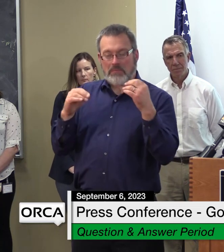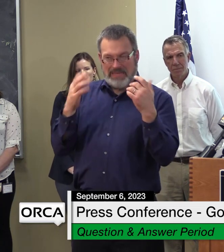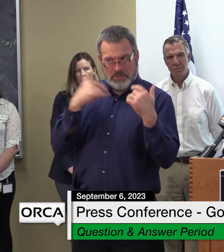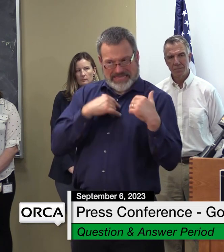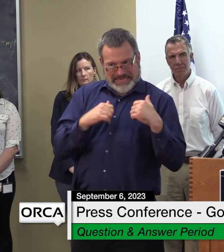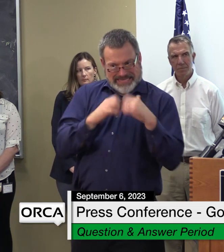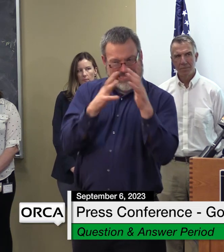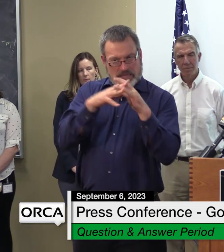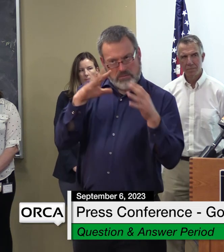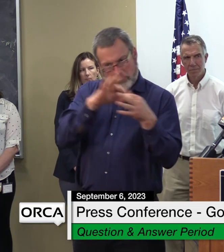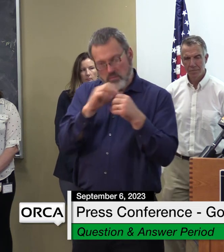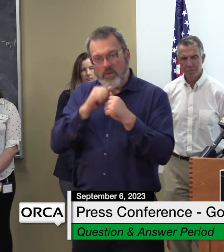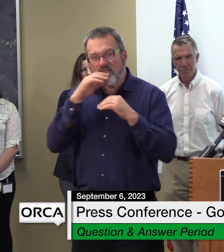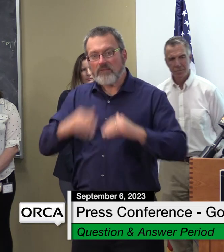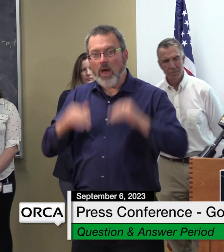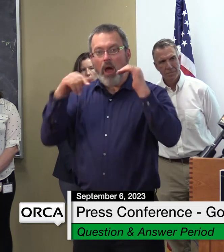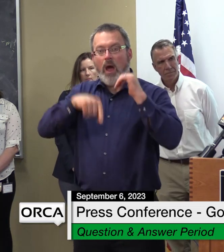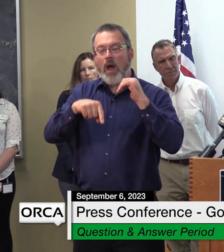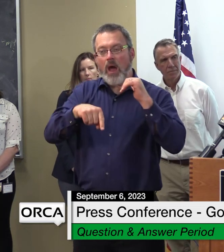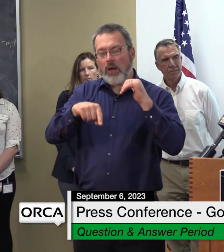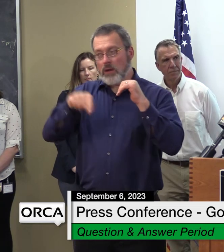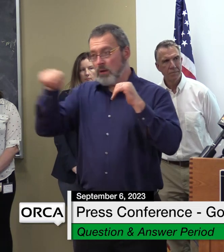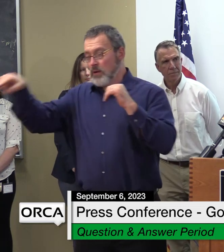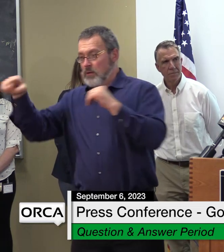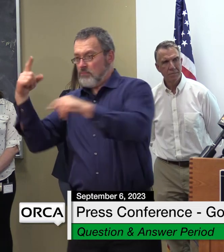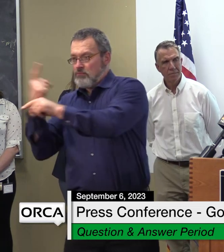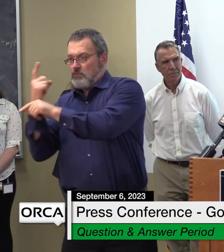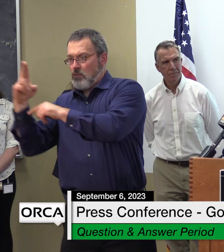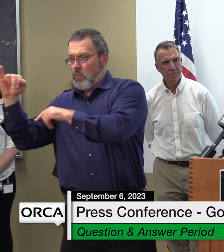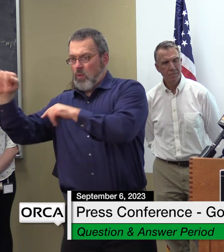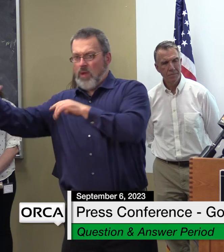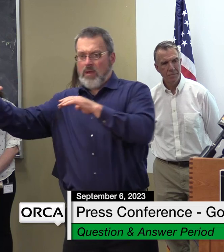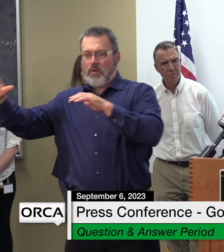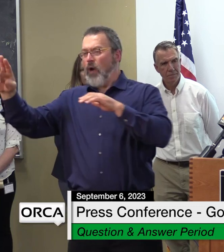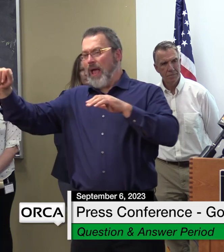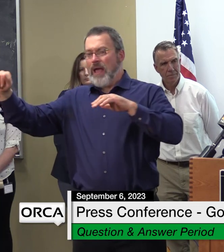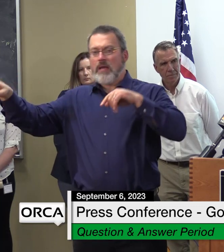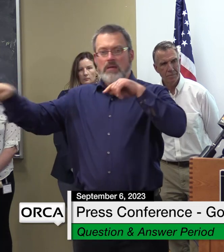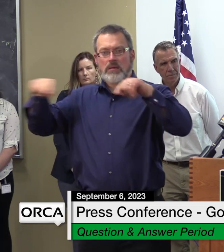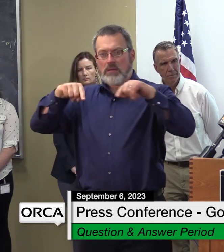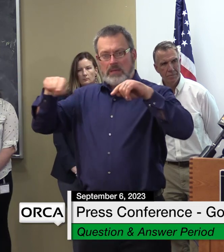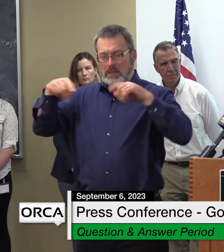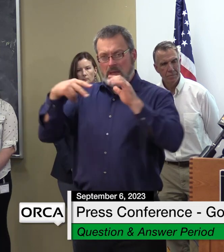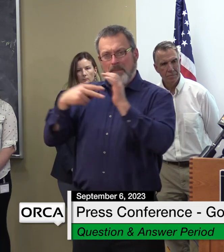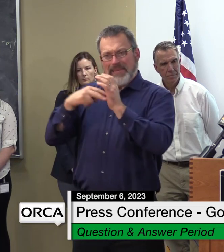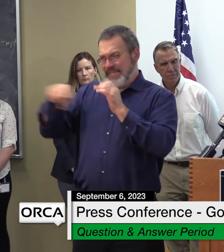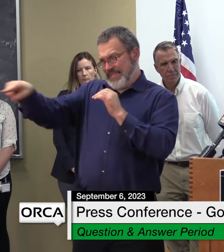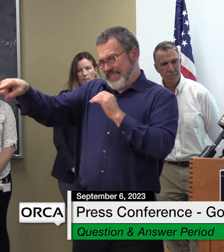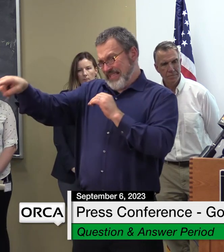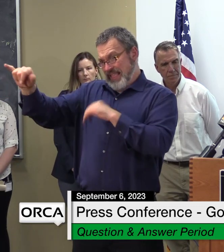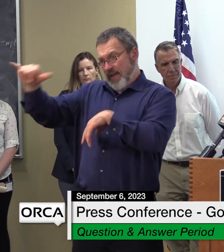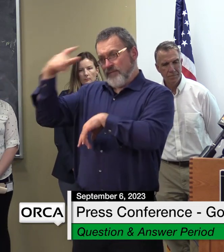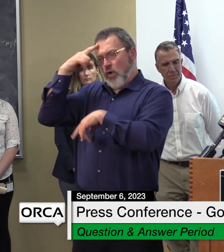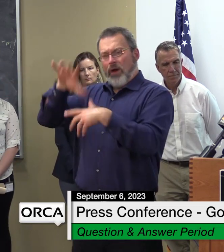regular UI. Vermont's a little unique. We don't deal with major disasters on a regular basis. And so